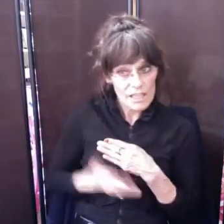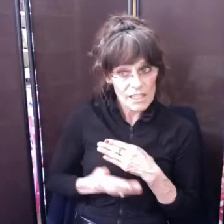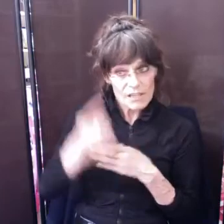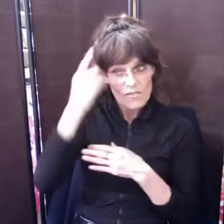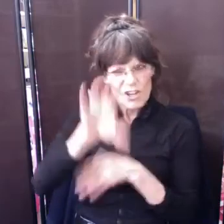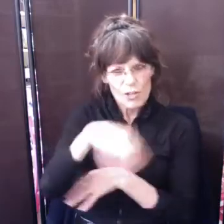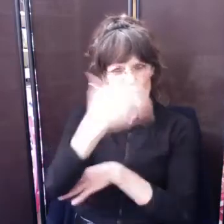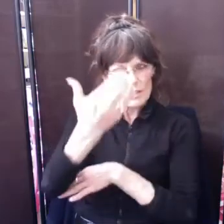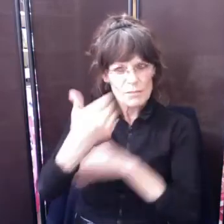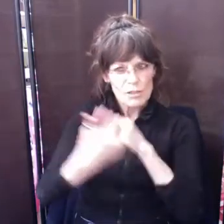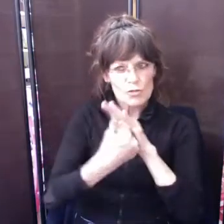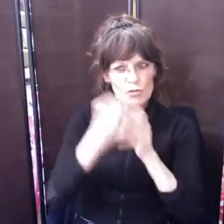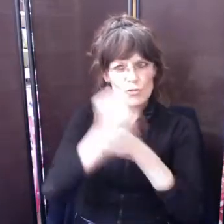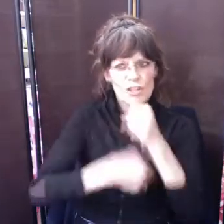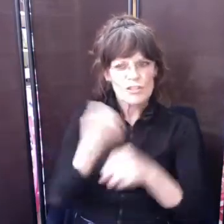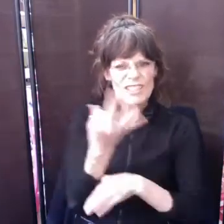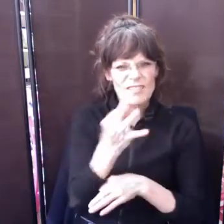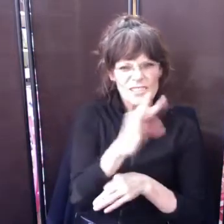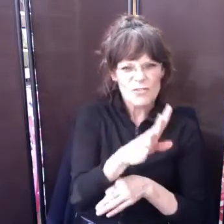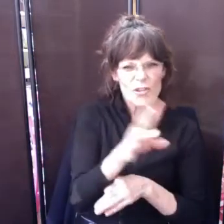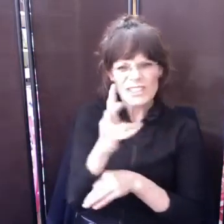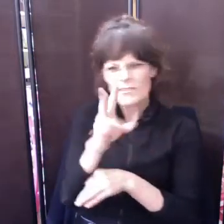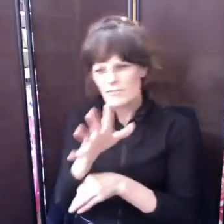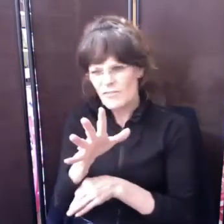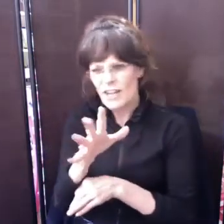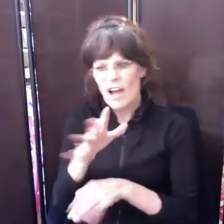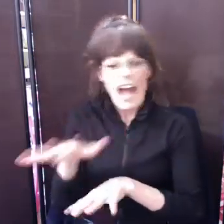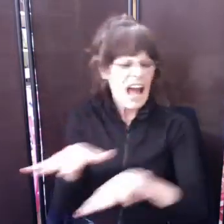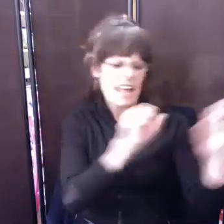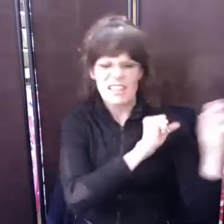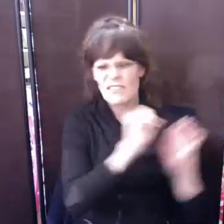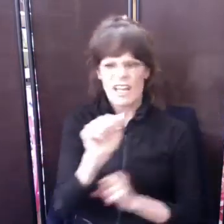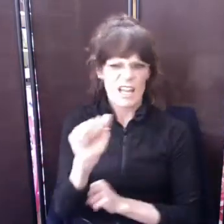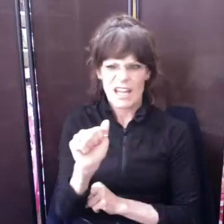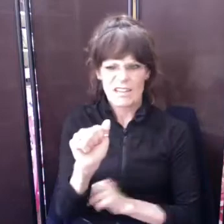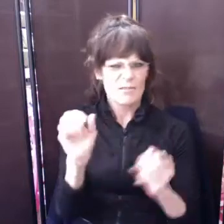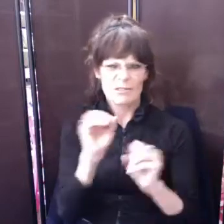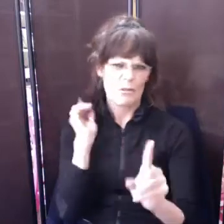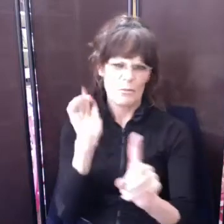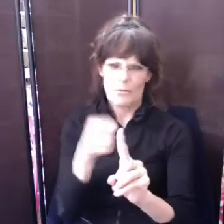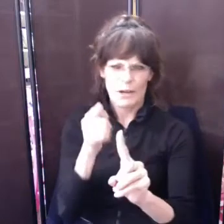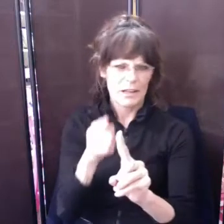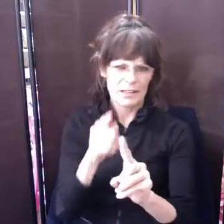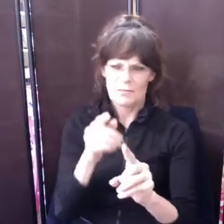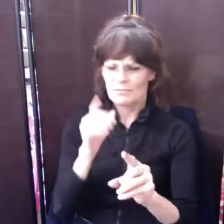Year, 74, 75 rolled around, I left AA completely because there was no point in being in AA not sober during the